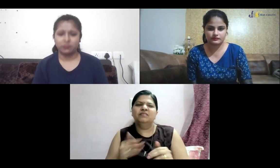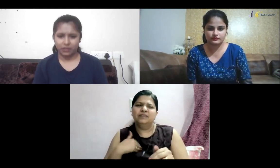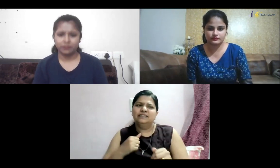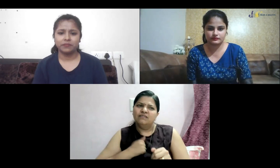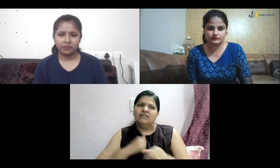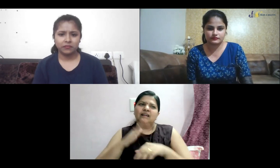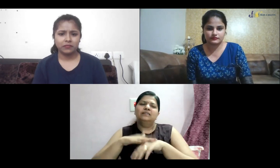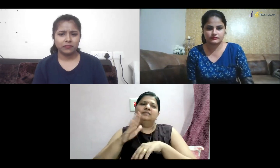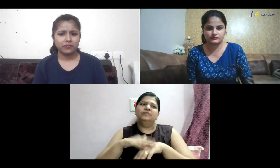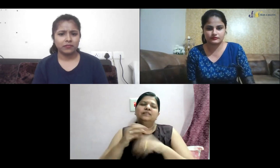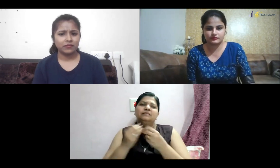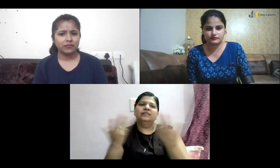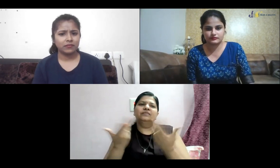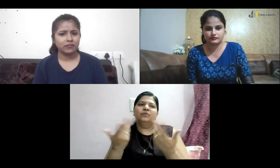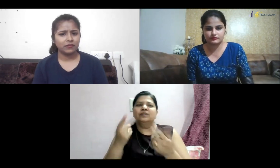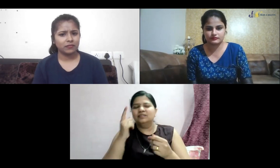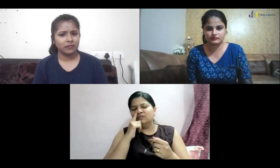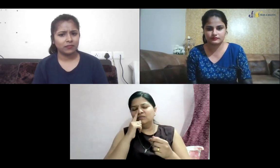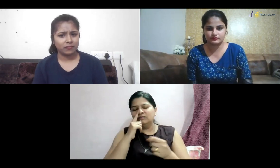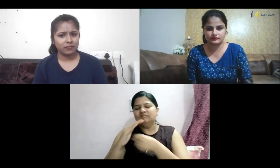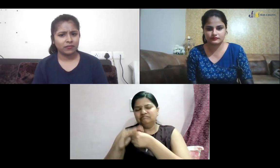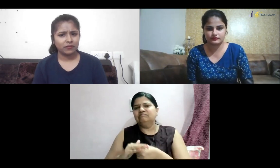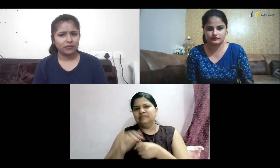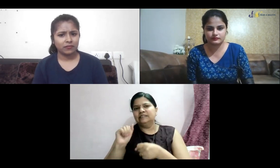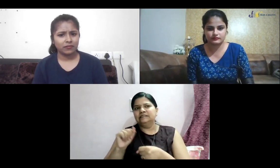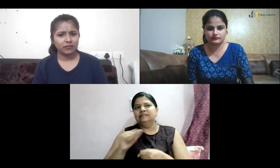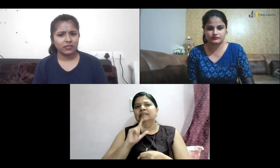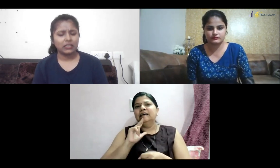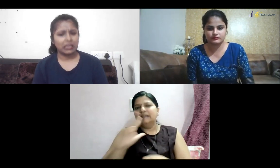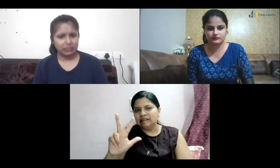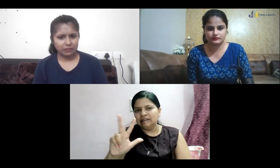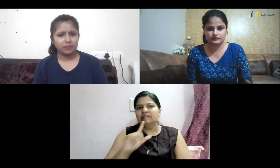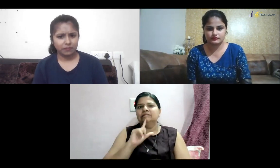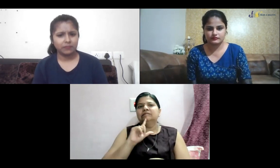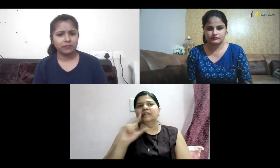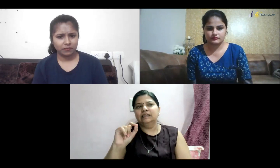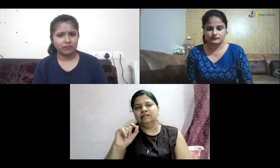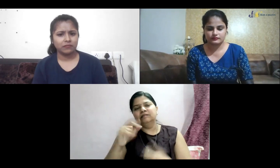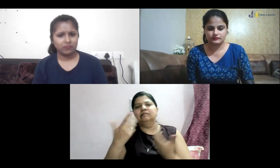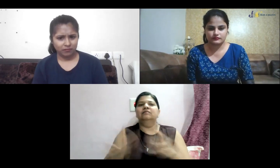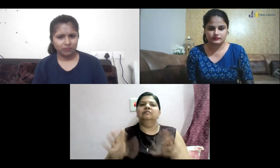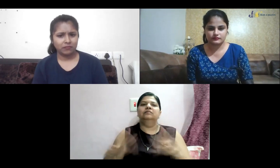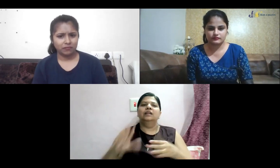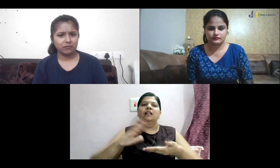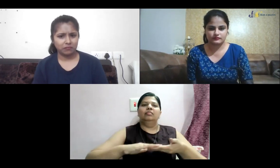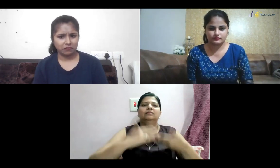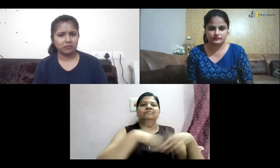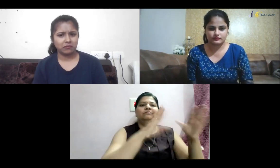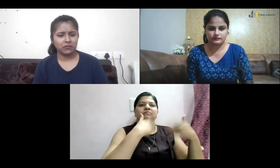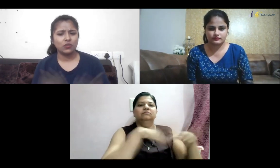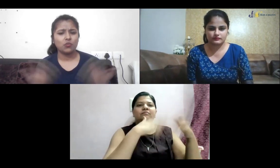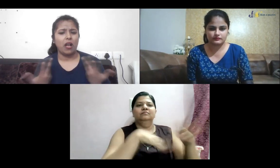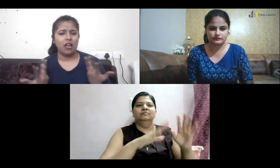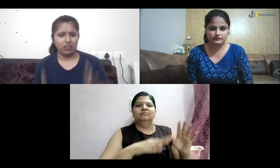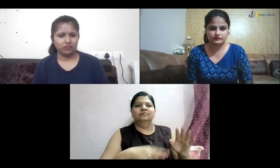live examples. But parents thought they could just give them like, you can do it. But yeah, I seen deaf girls and women, they feel this